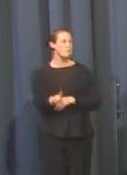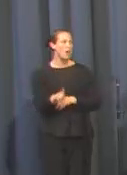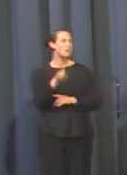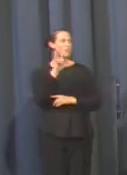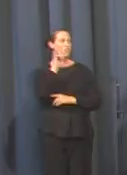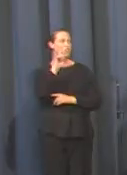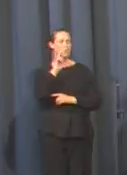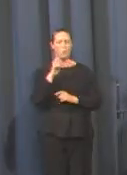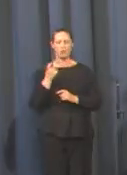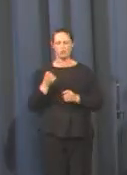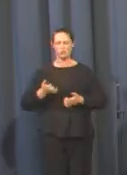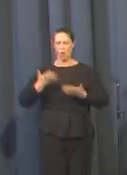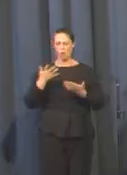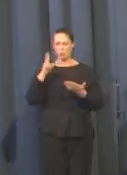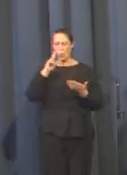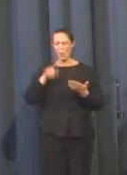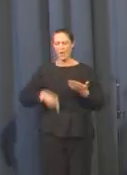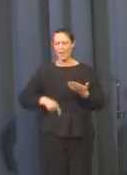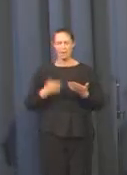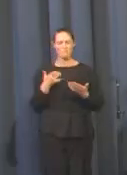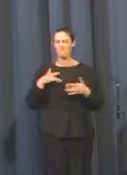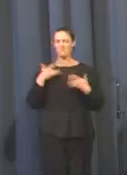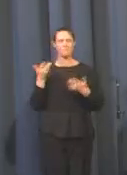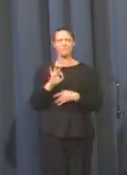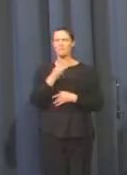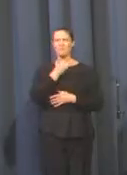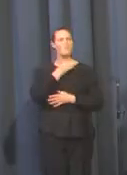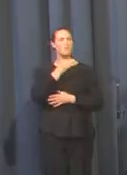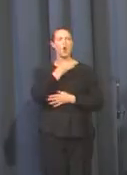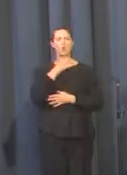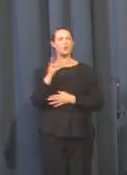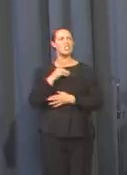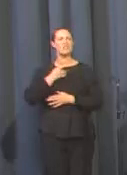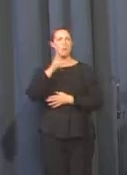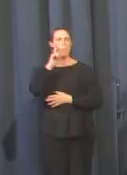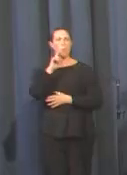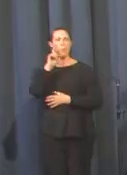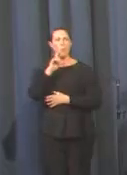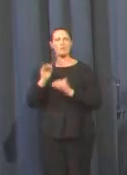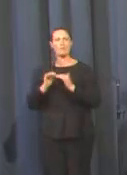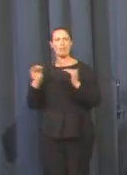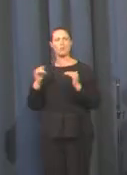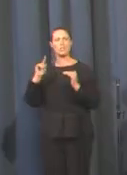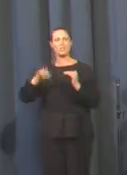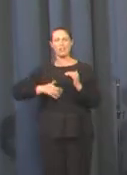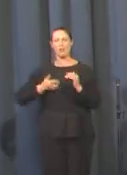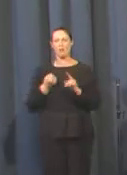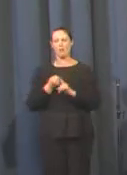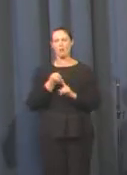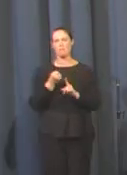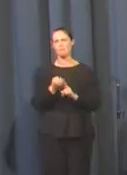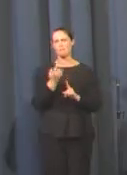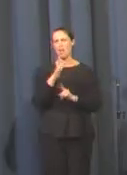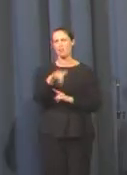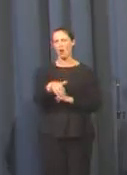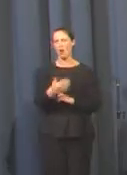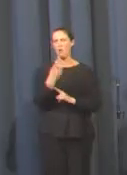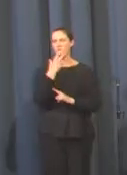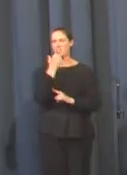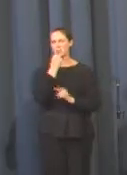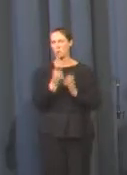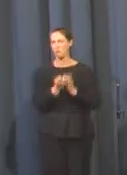results we saw here, we didn't see there was a risk from those causing any problem for homegrown veggies.